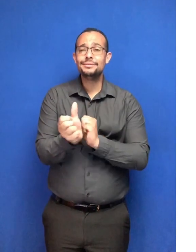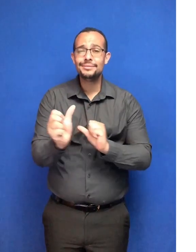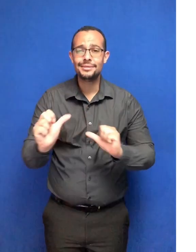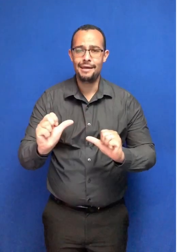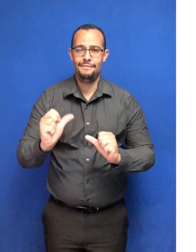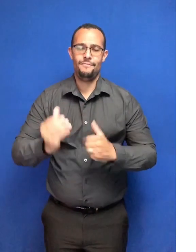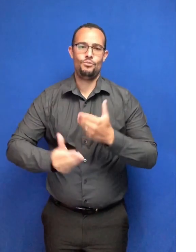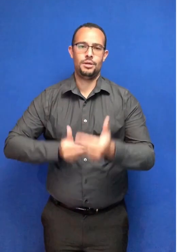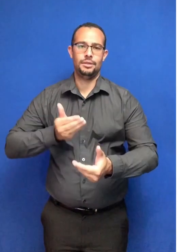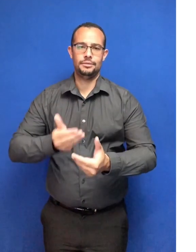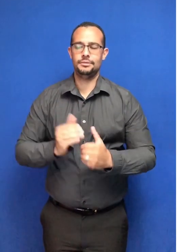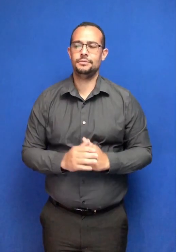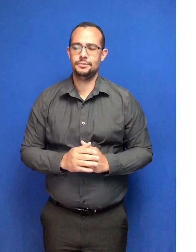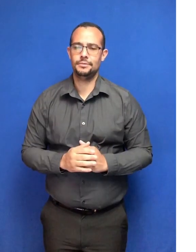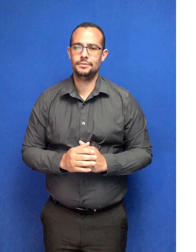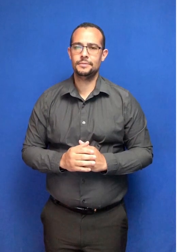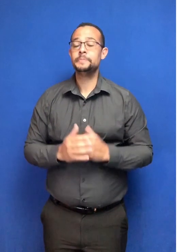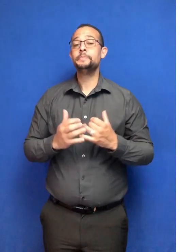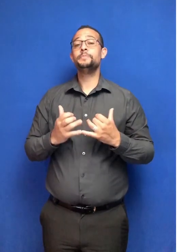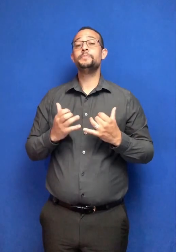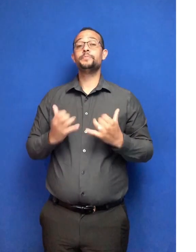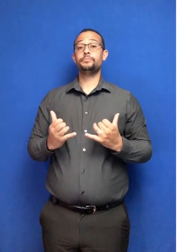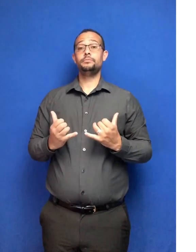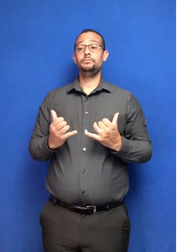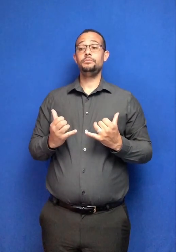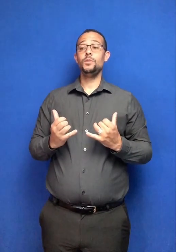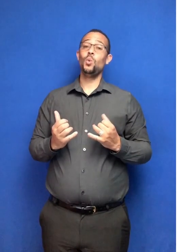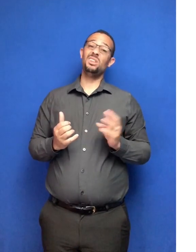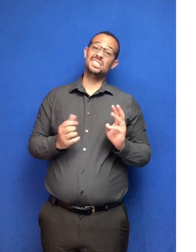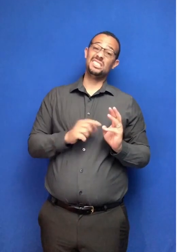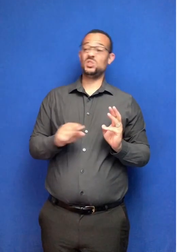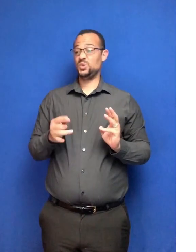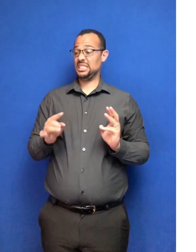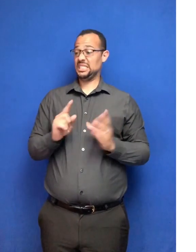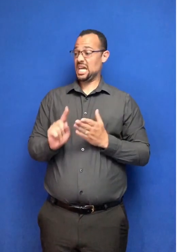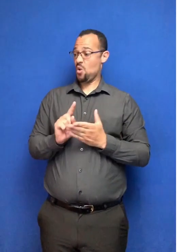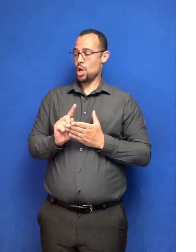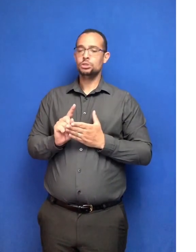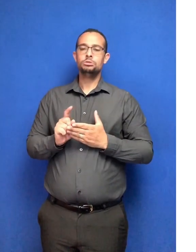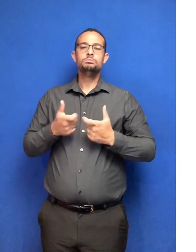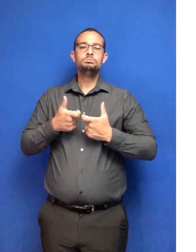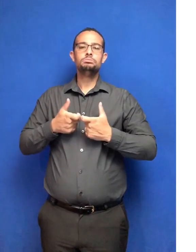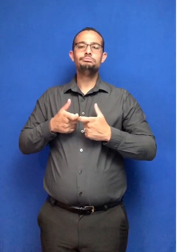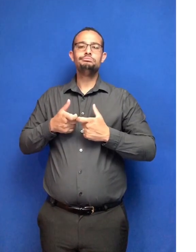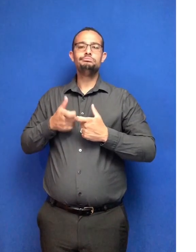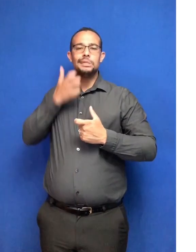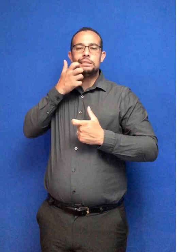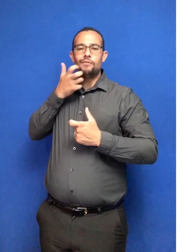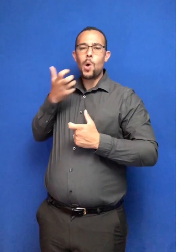up. At this point, make sure that you charge your cell phone and try to keep the battery